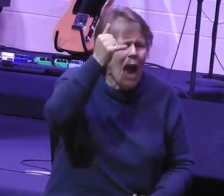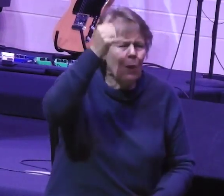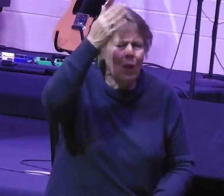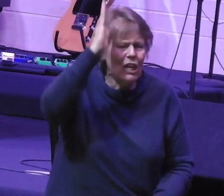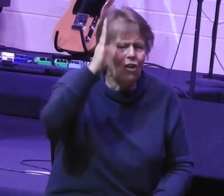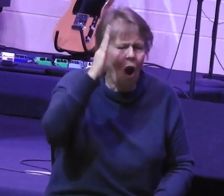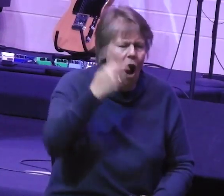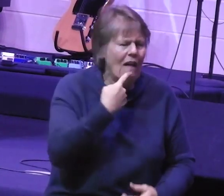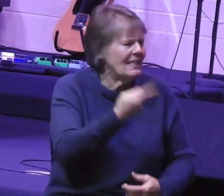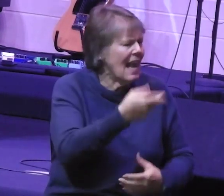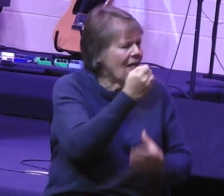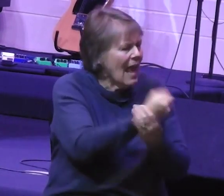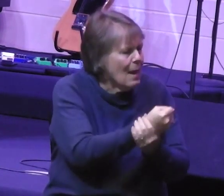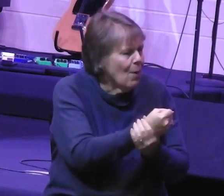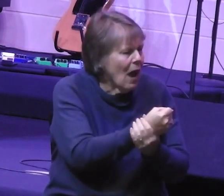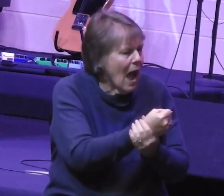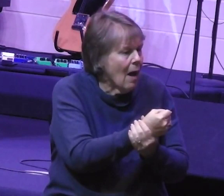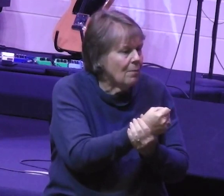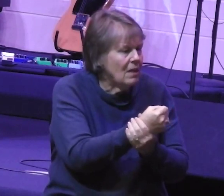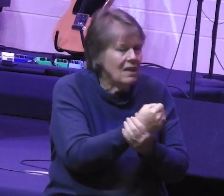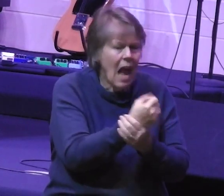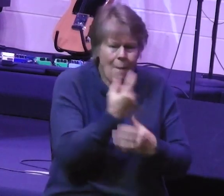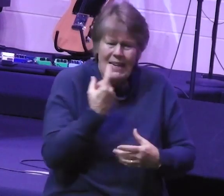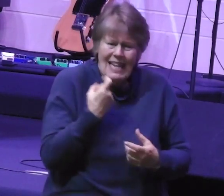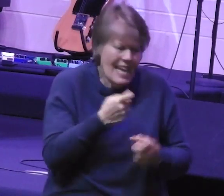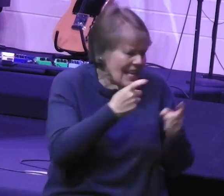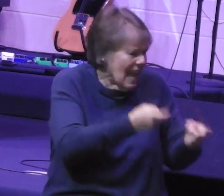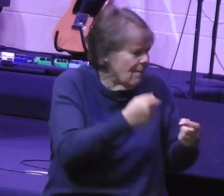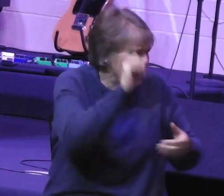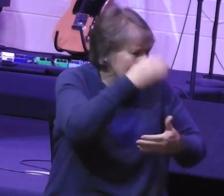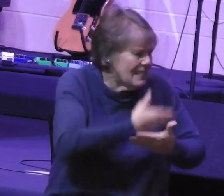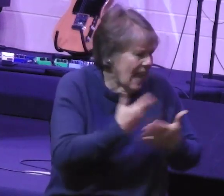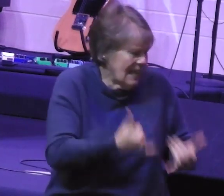he just gave, to go and sacrifice him? And you know what Abraham does?